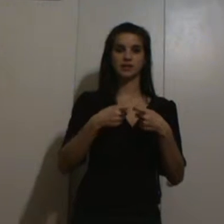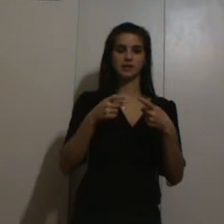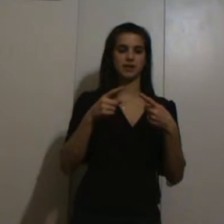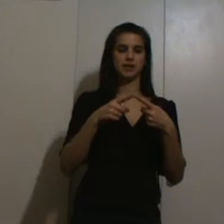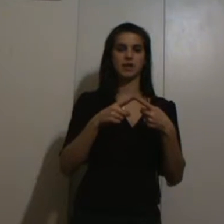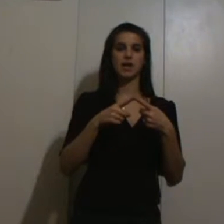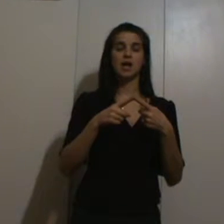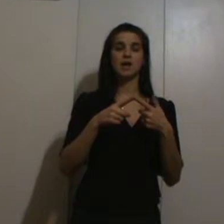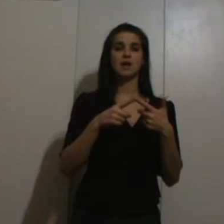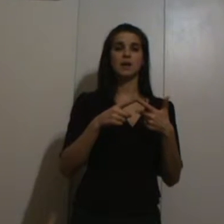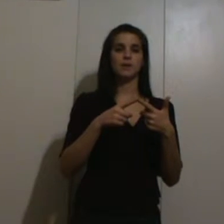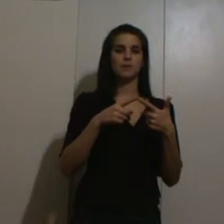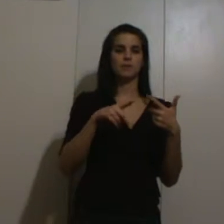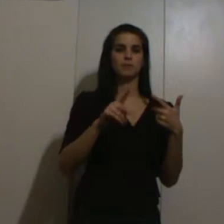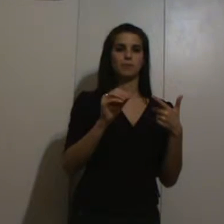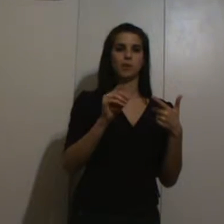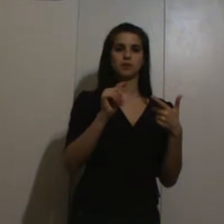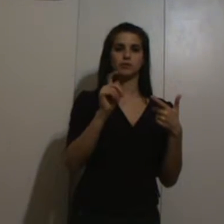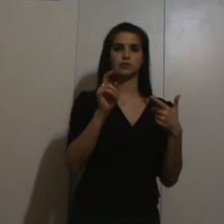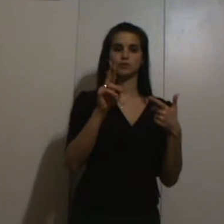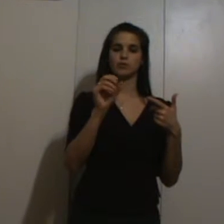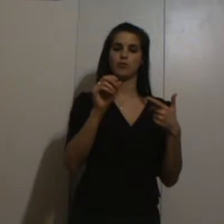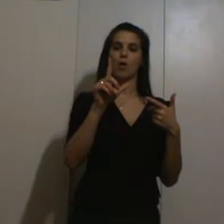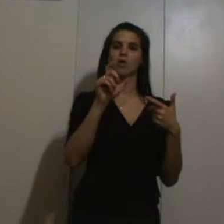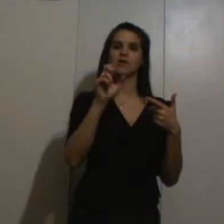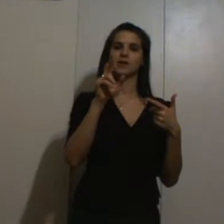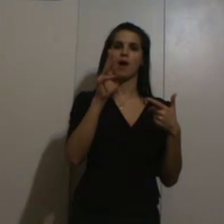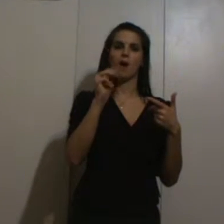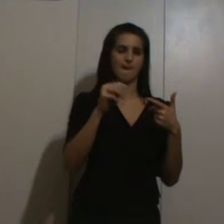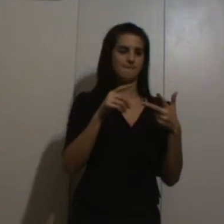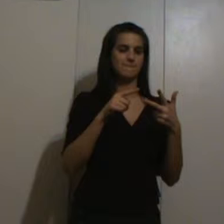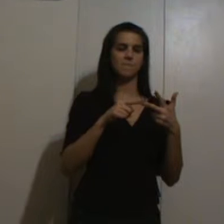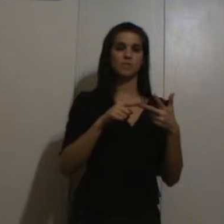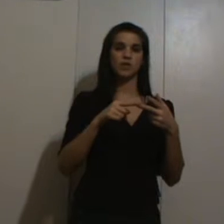steel, which allowed us to expand and trade.